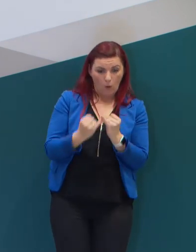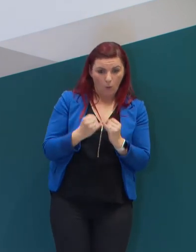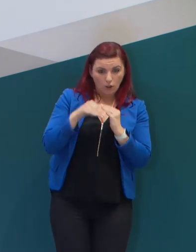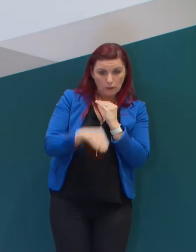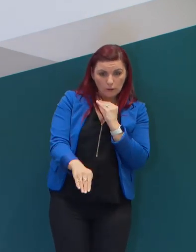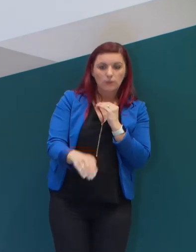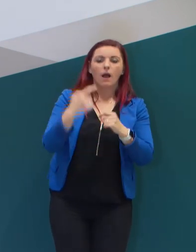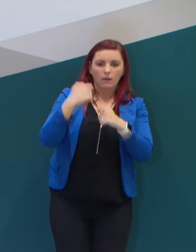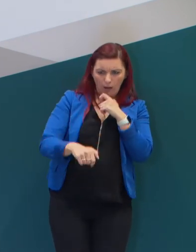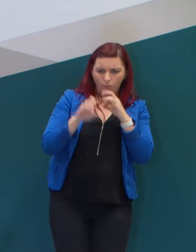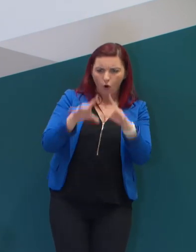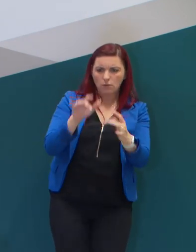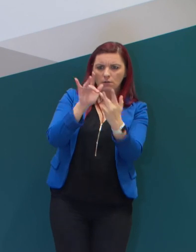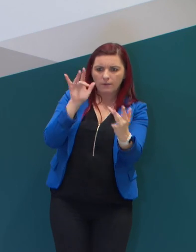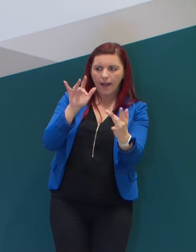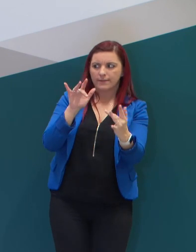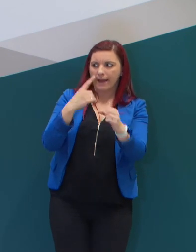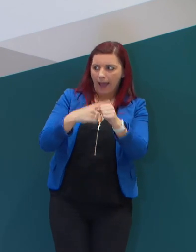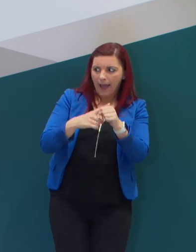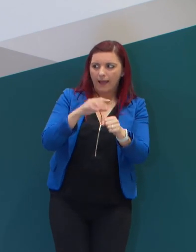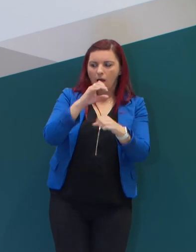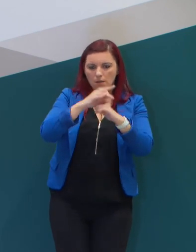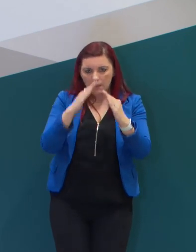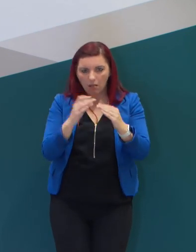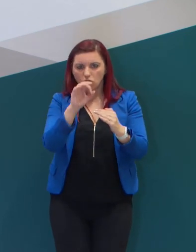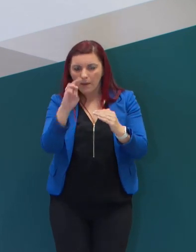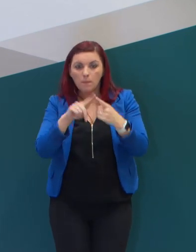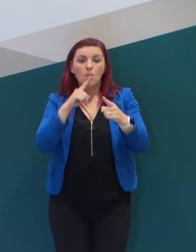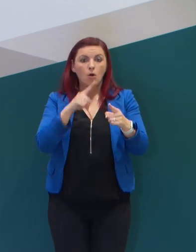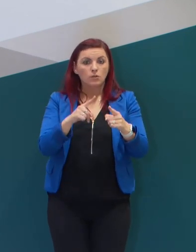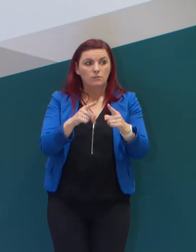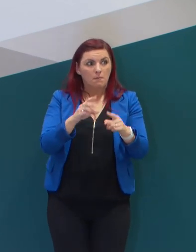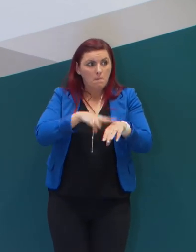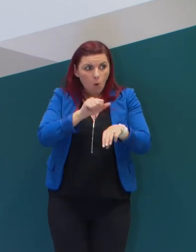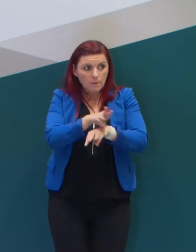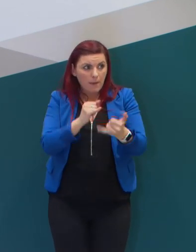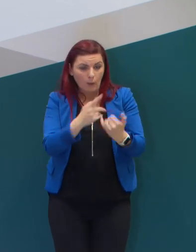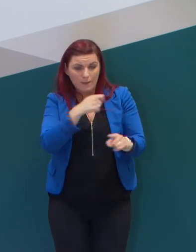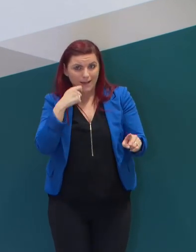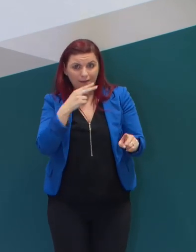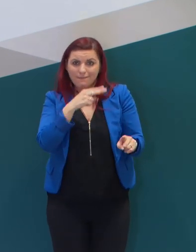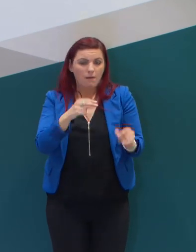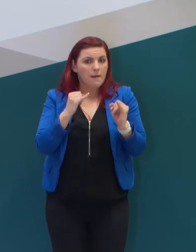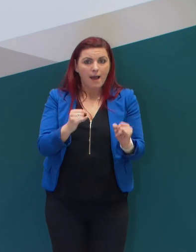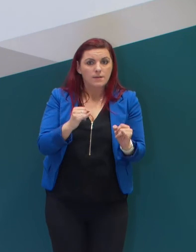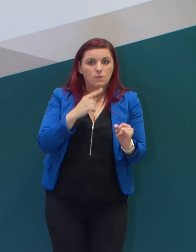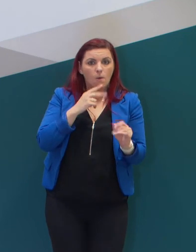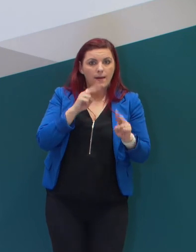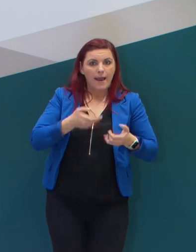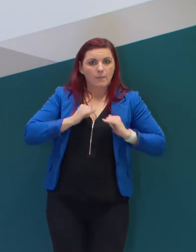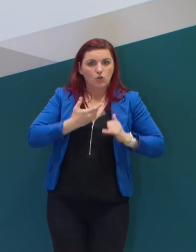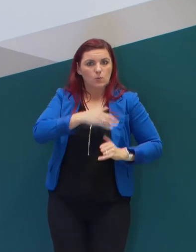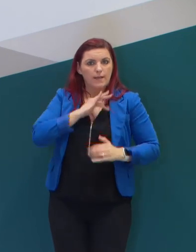including COVID-19, are self-limiting and will disappear in a short period of time. Just a final question, very briefly,